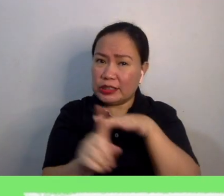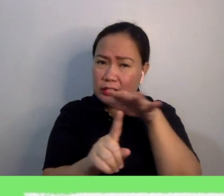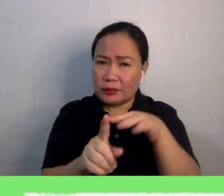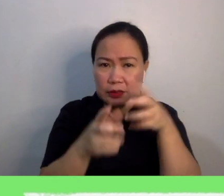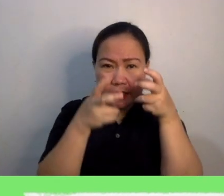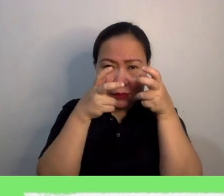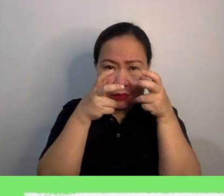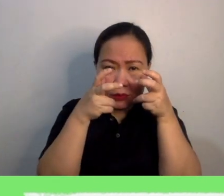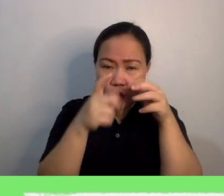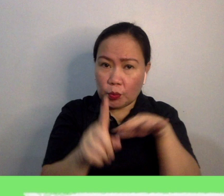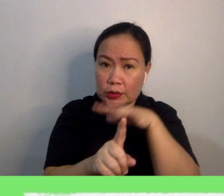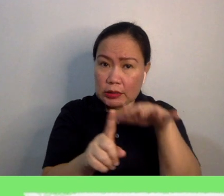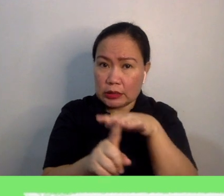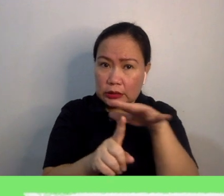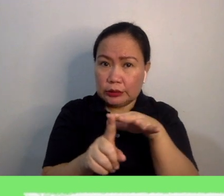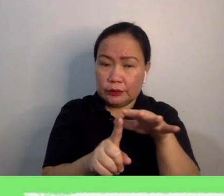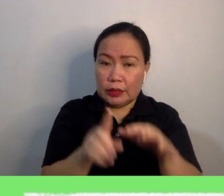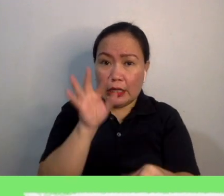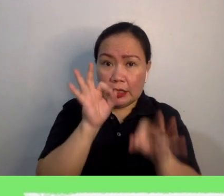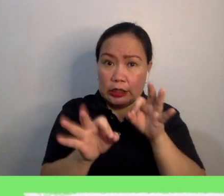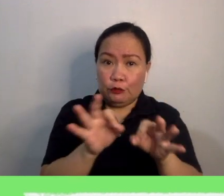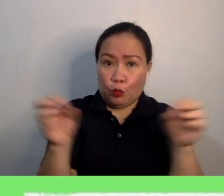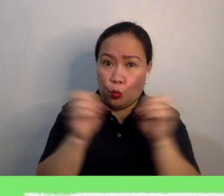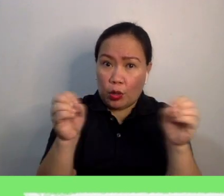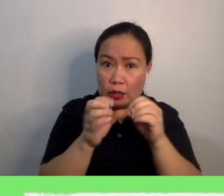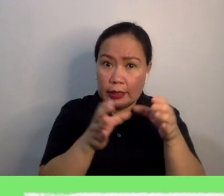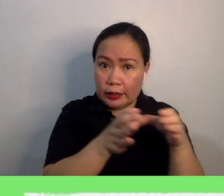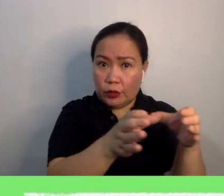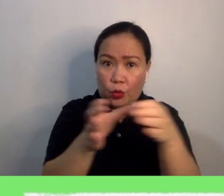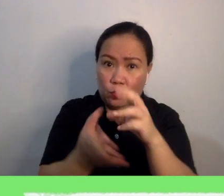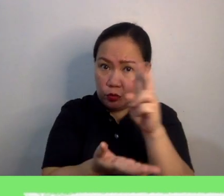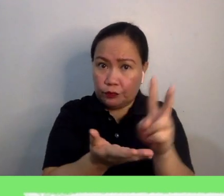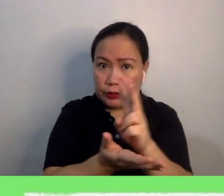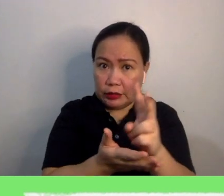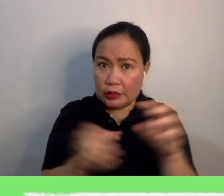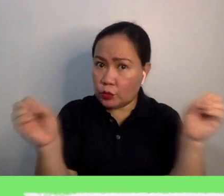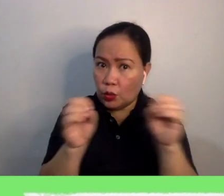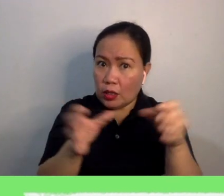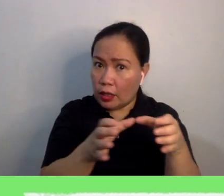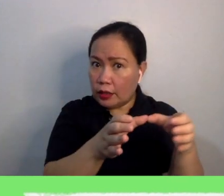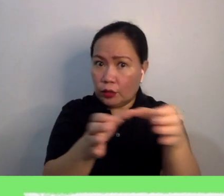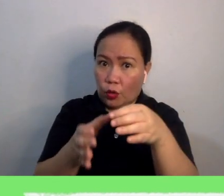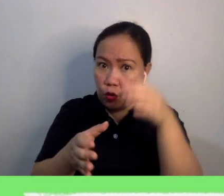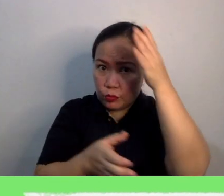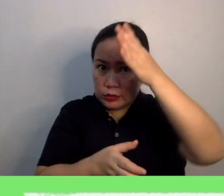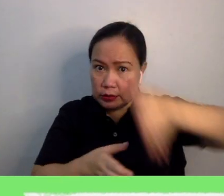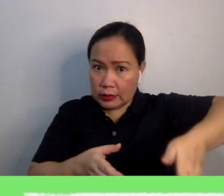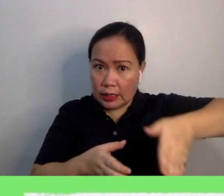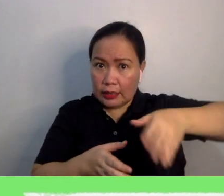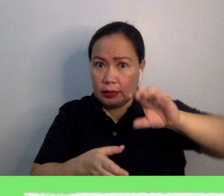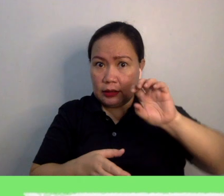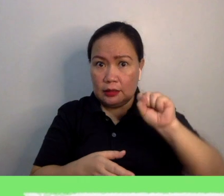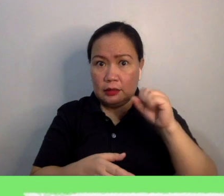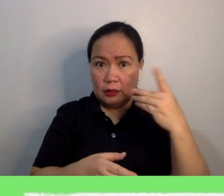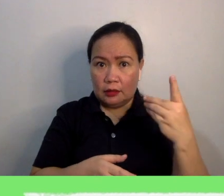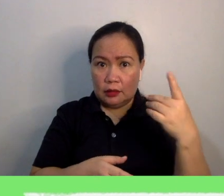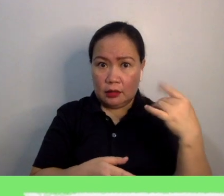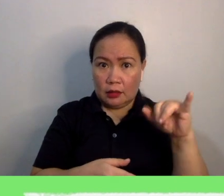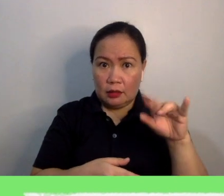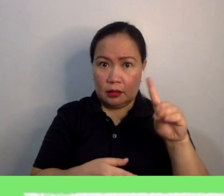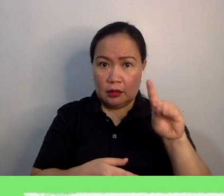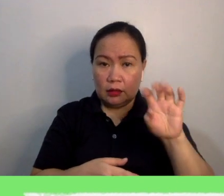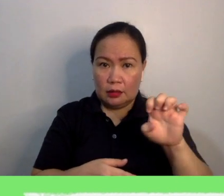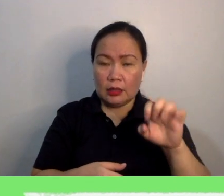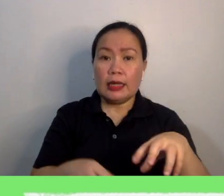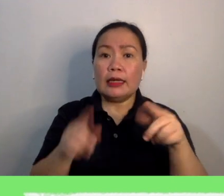sum must be 180. So, basta 180 siya, supplementary siya. Okay? So, second na lang yung ito, adjacent siya at